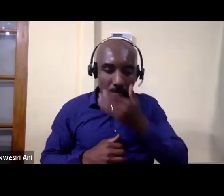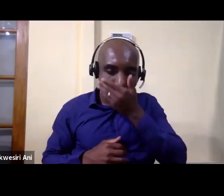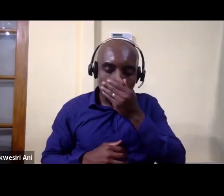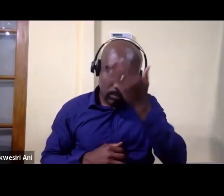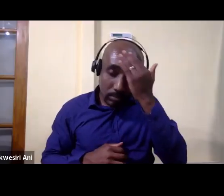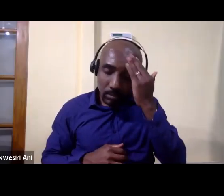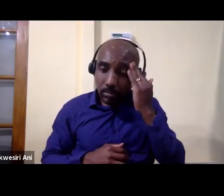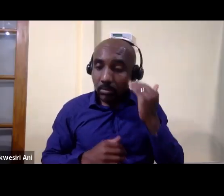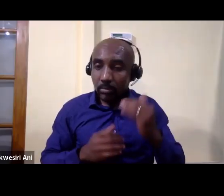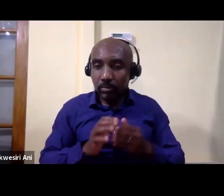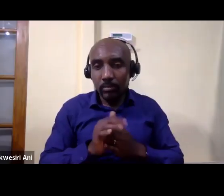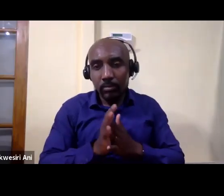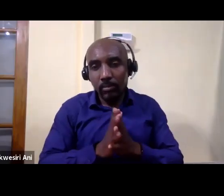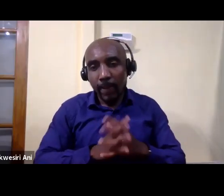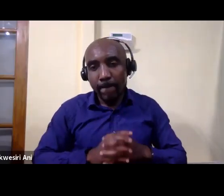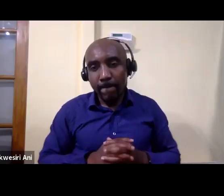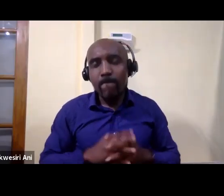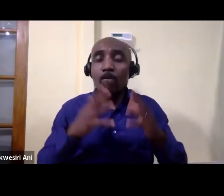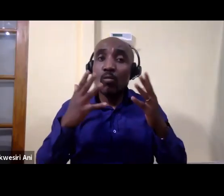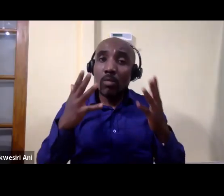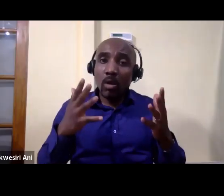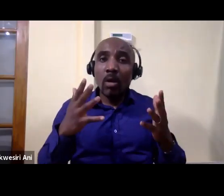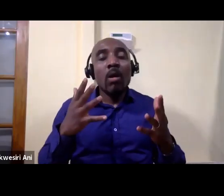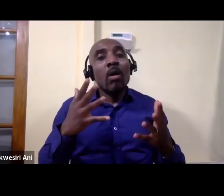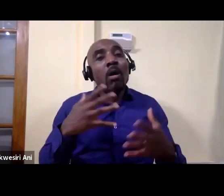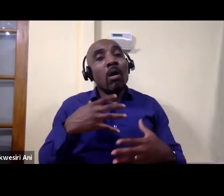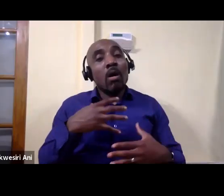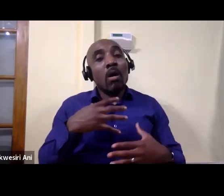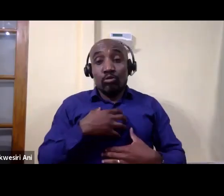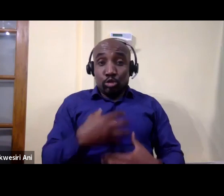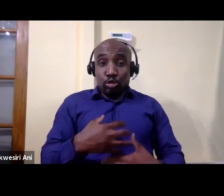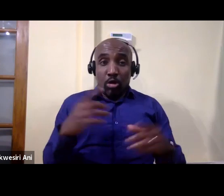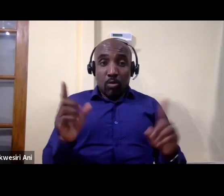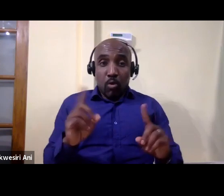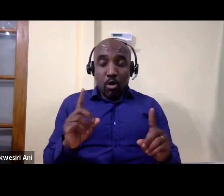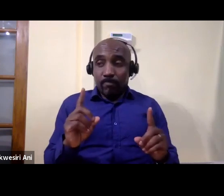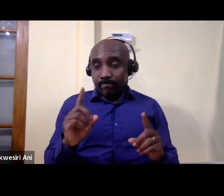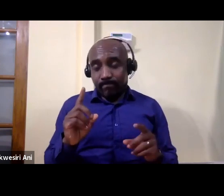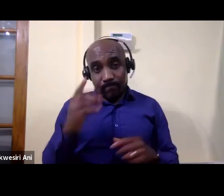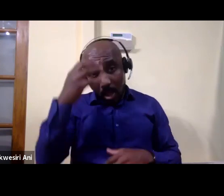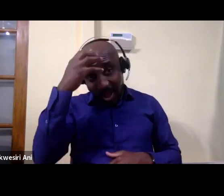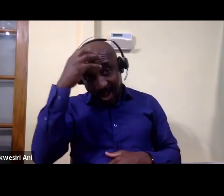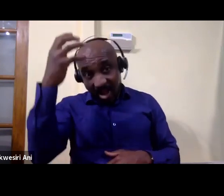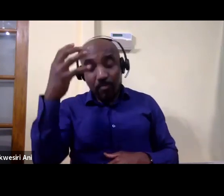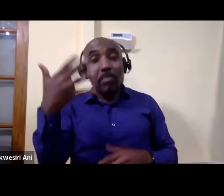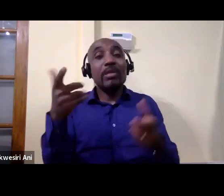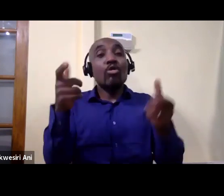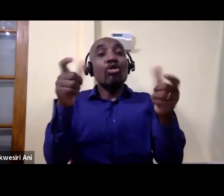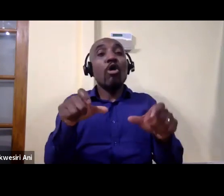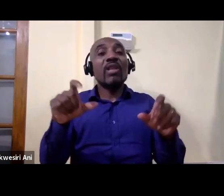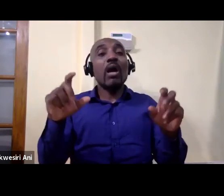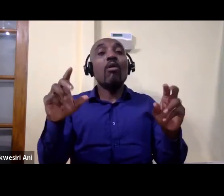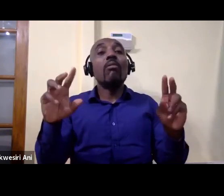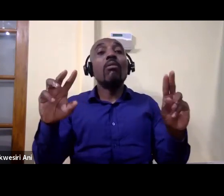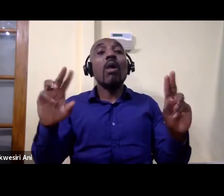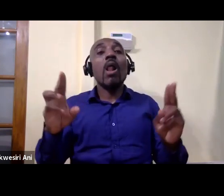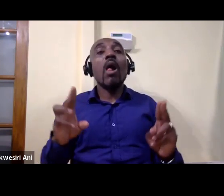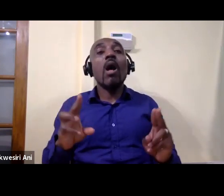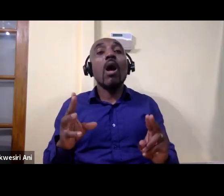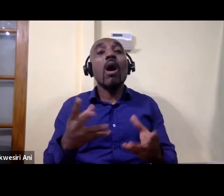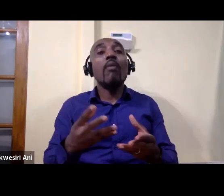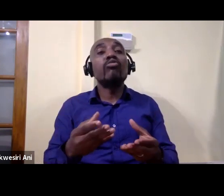the shocking factor is that the government eased the lockdown without implementing any of those